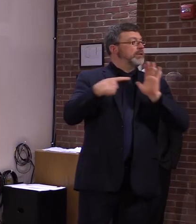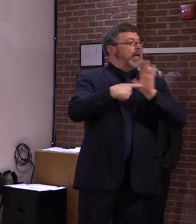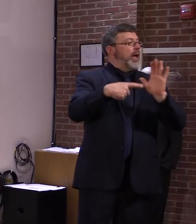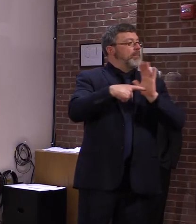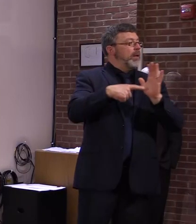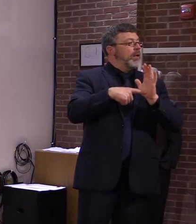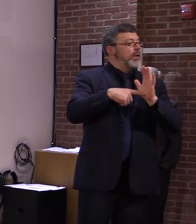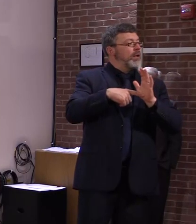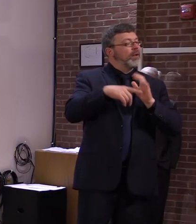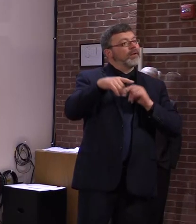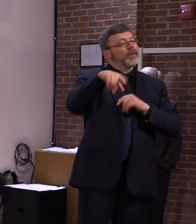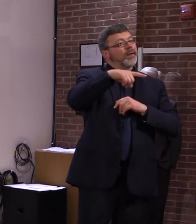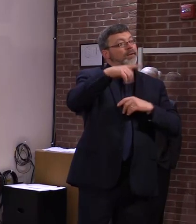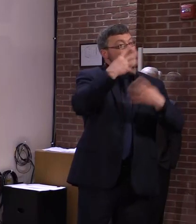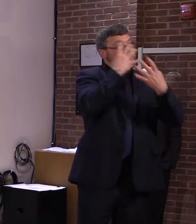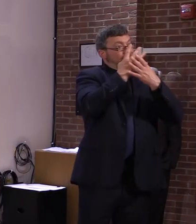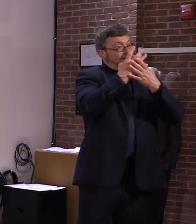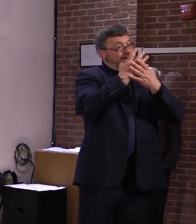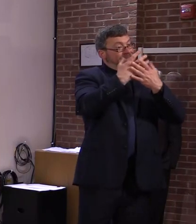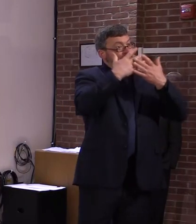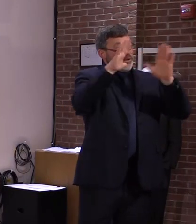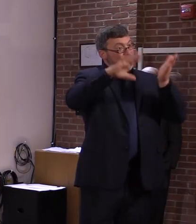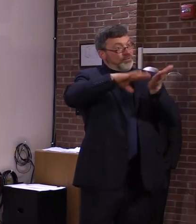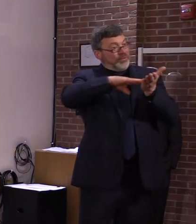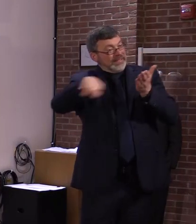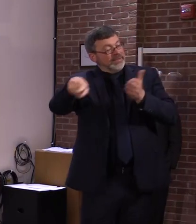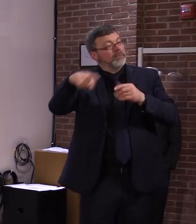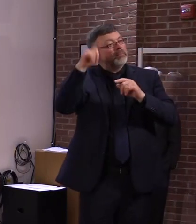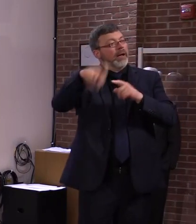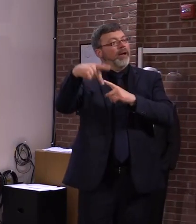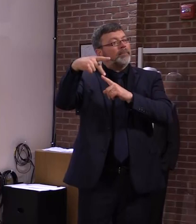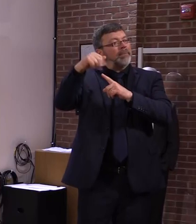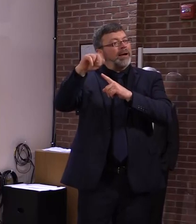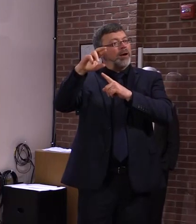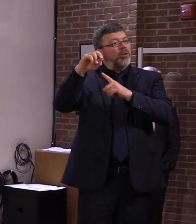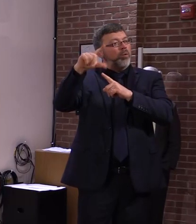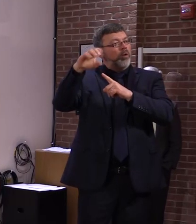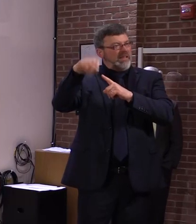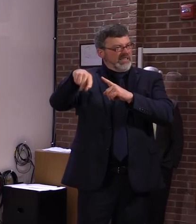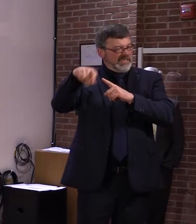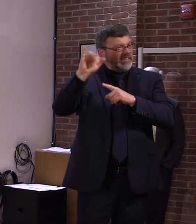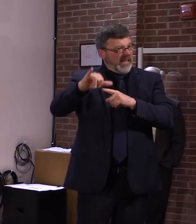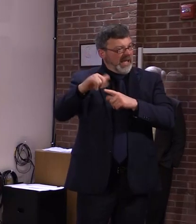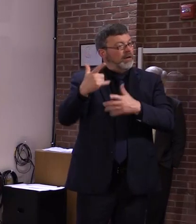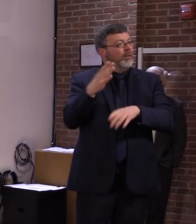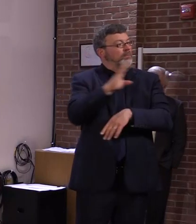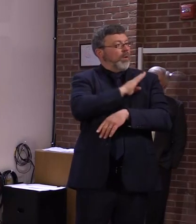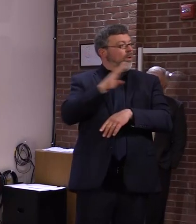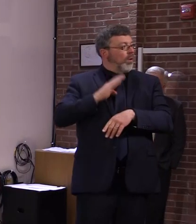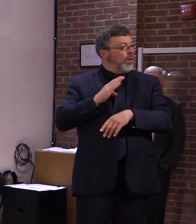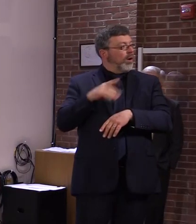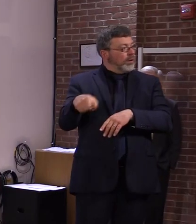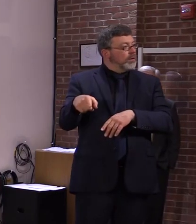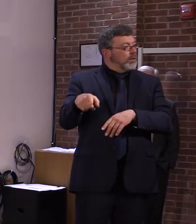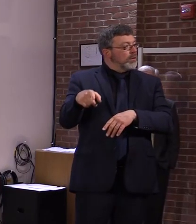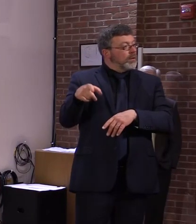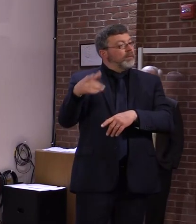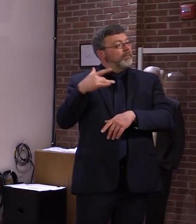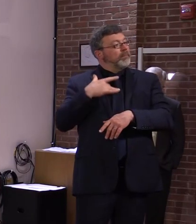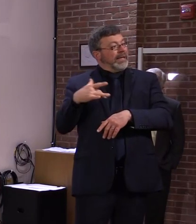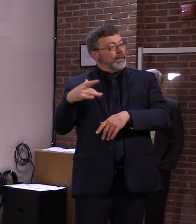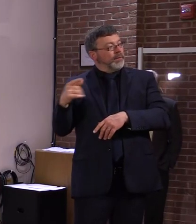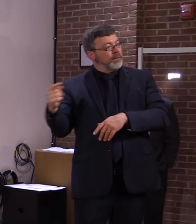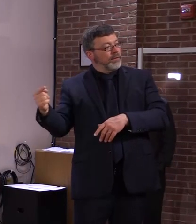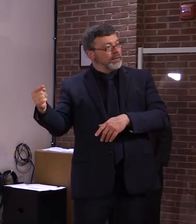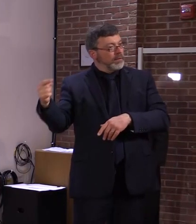people have to travel clear across the state, will have to stay, a night or two at a hotel. Obviously, there's a lot of mileage